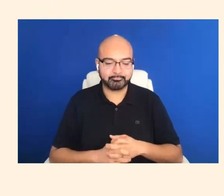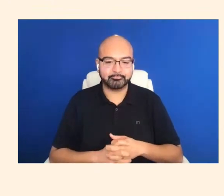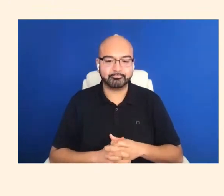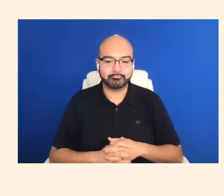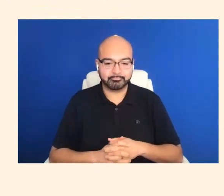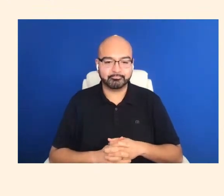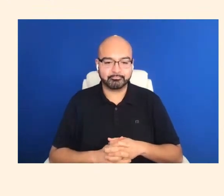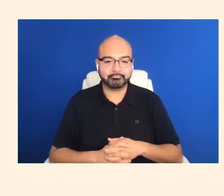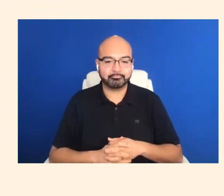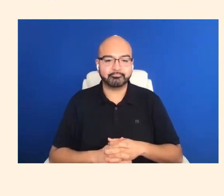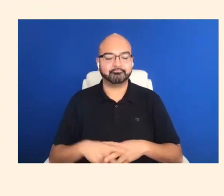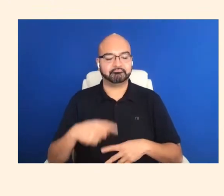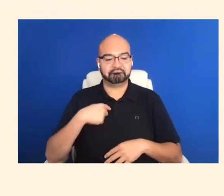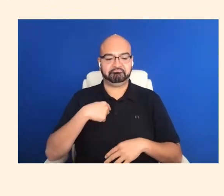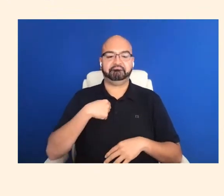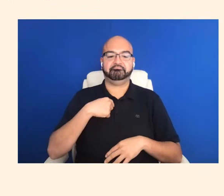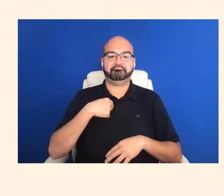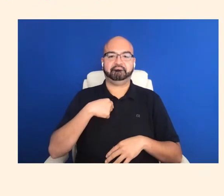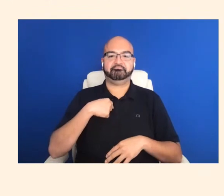mm,